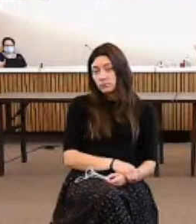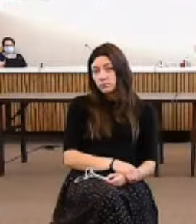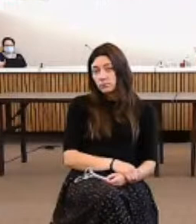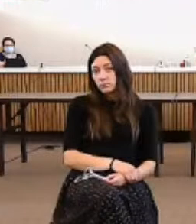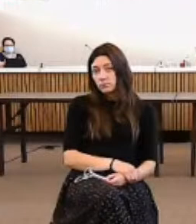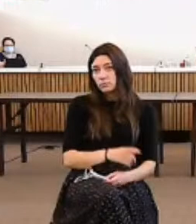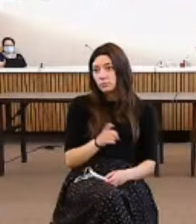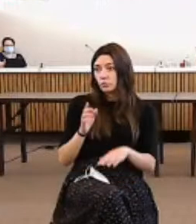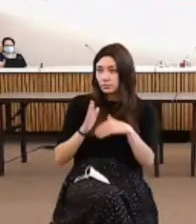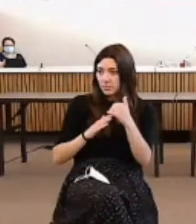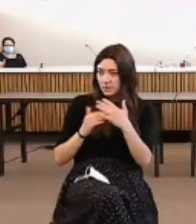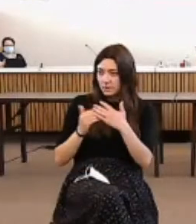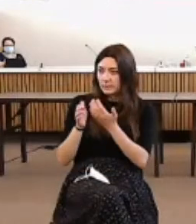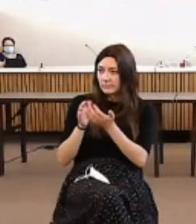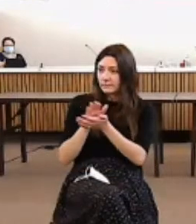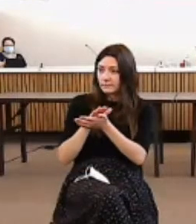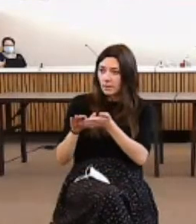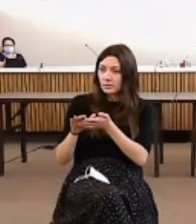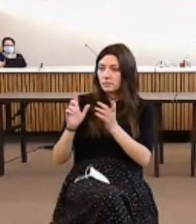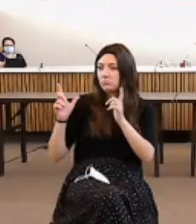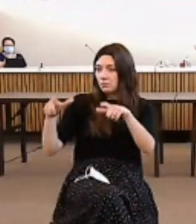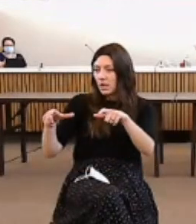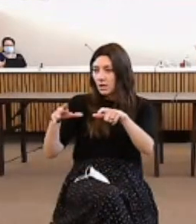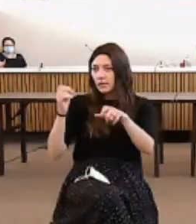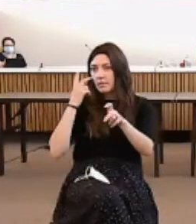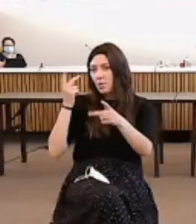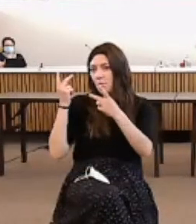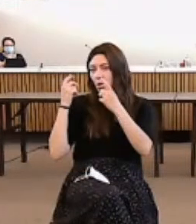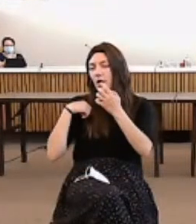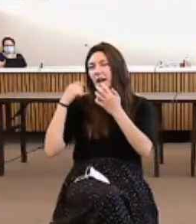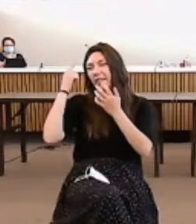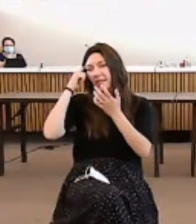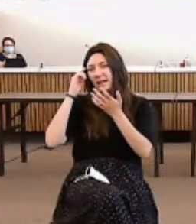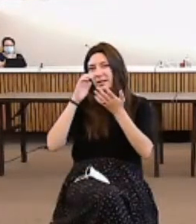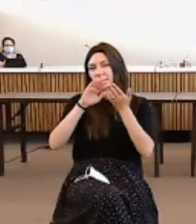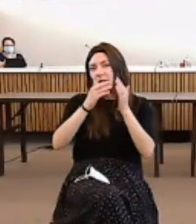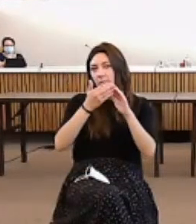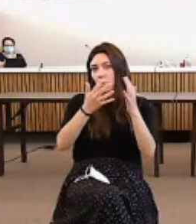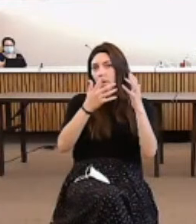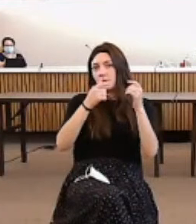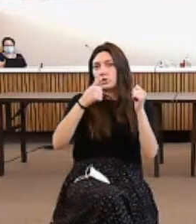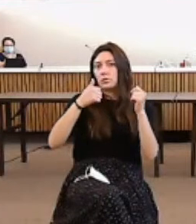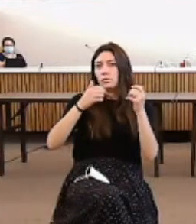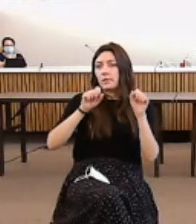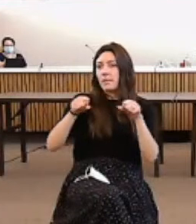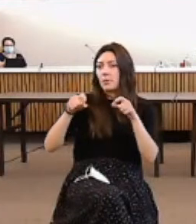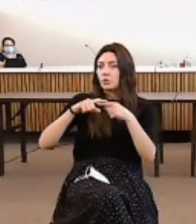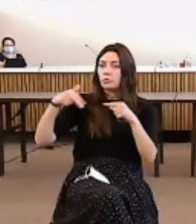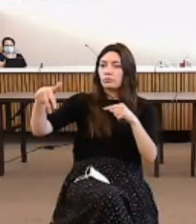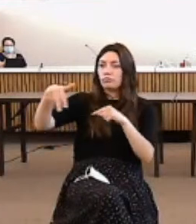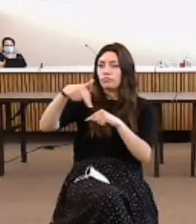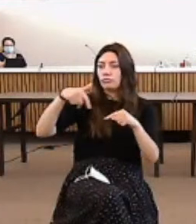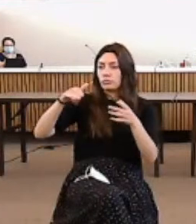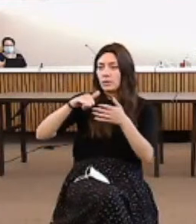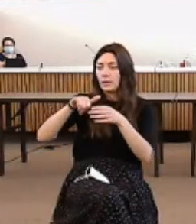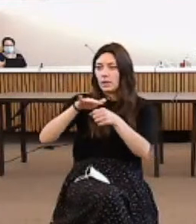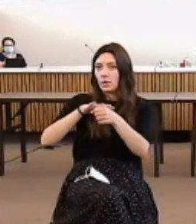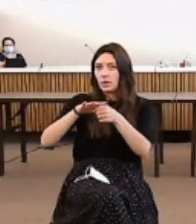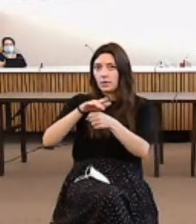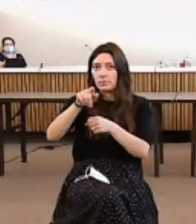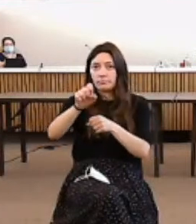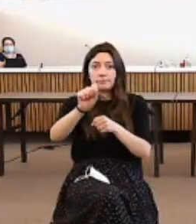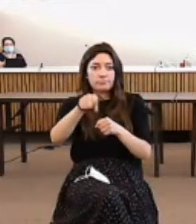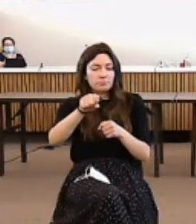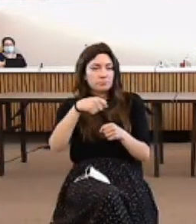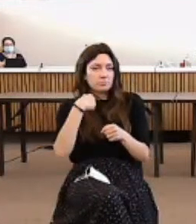that nice pond in Memorial. I think the neighbors want to be able to walk that pond. Correct, yeah. I mean, sidewalks